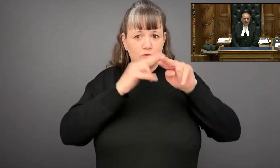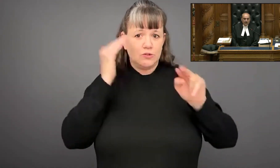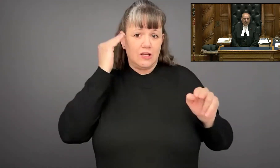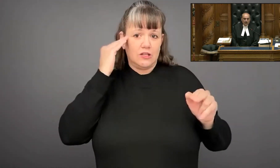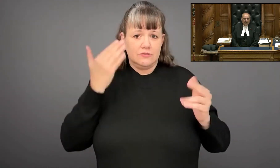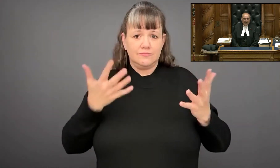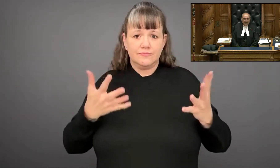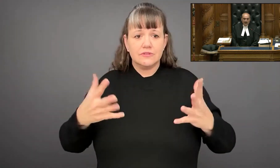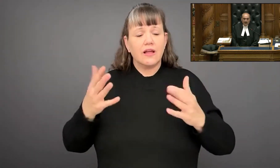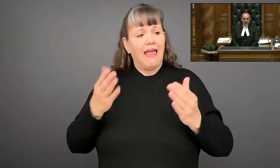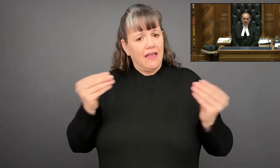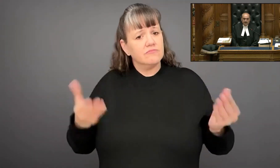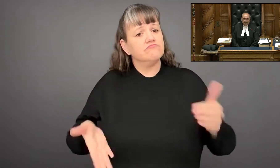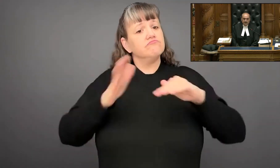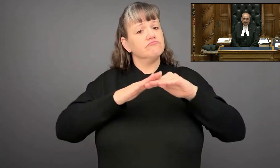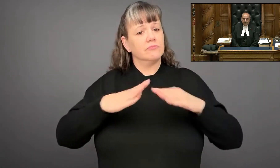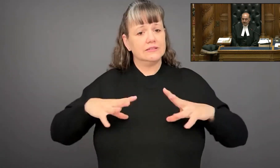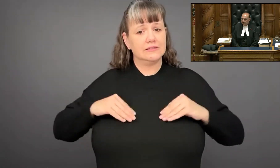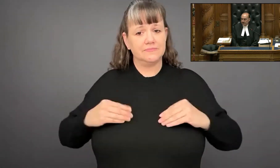Member for West Vancouver Capilano.